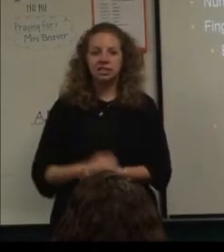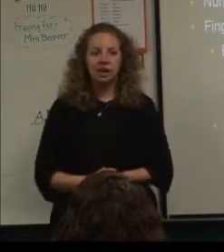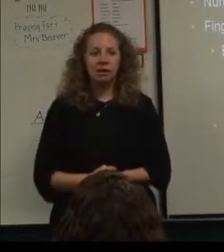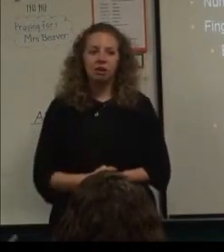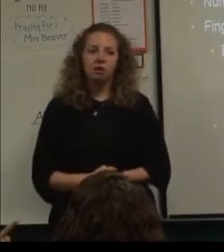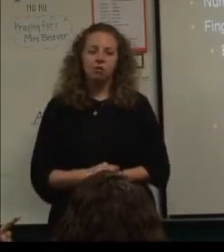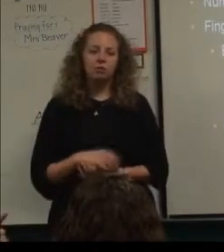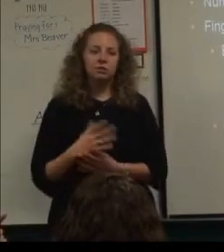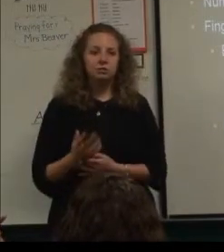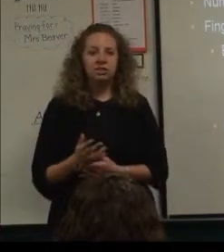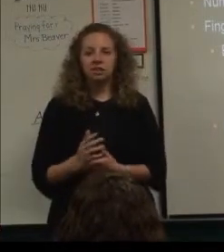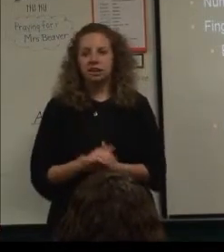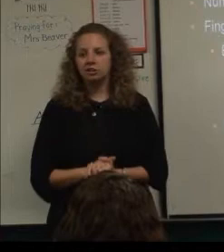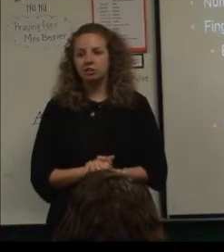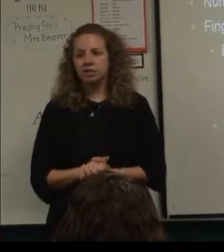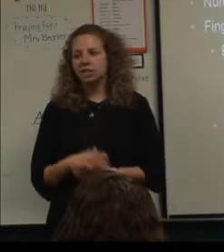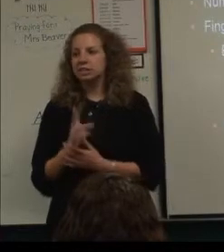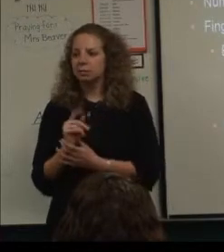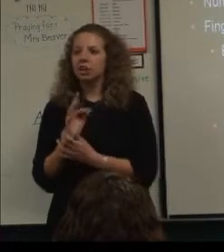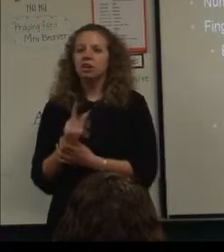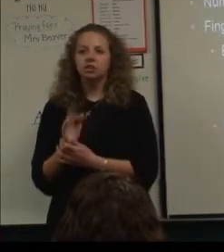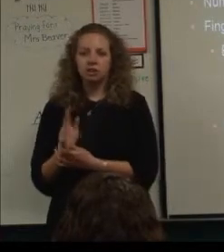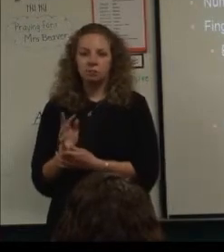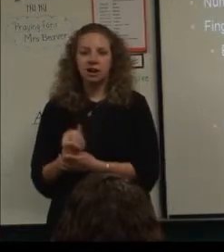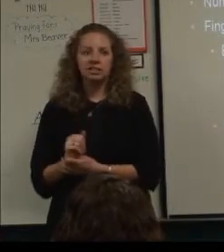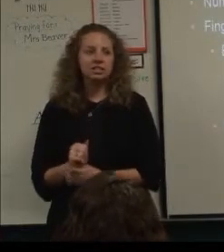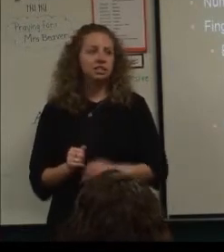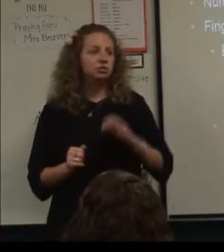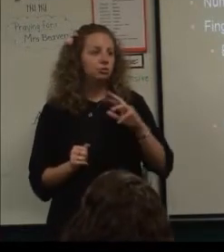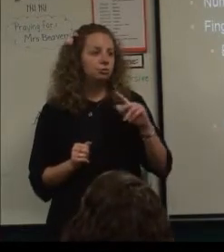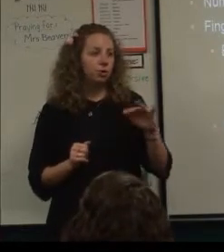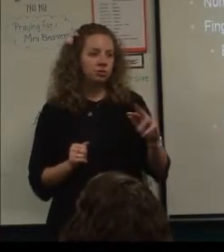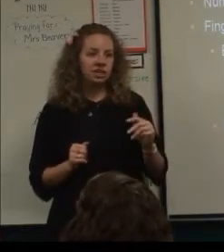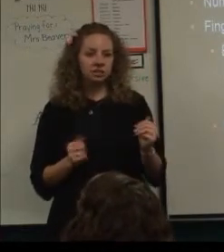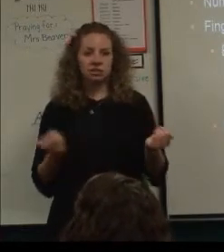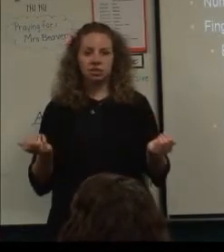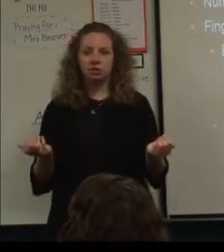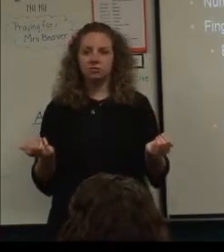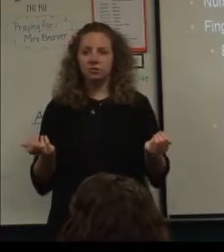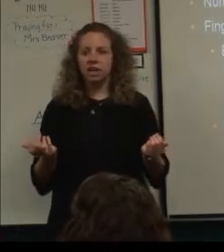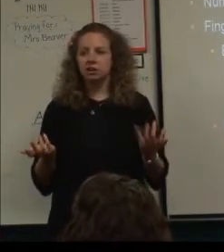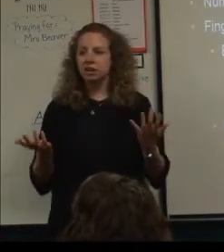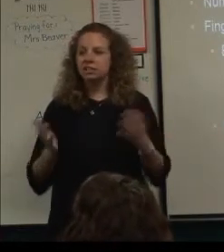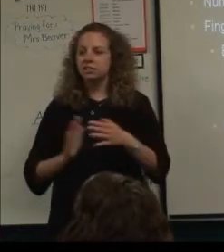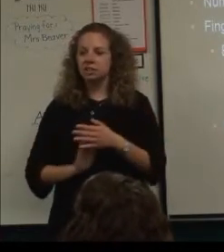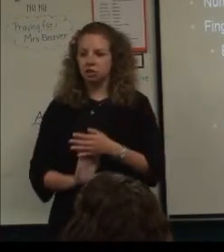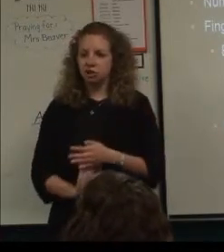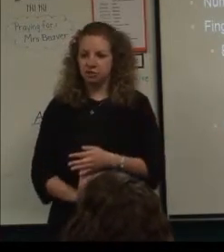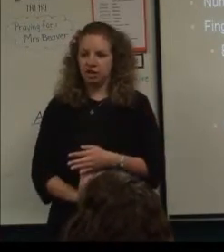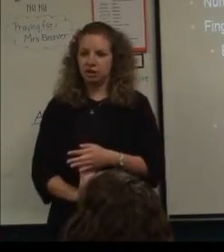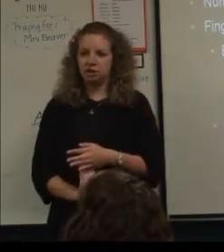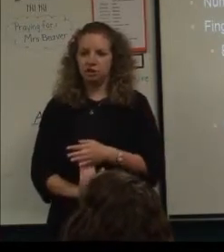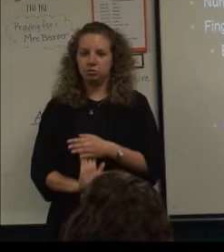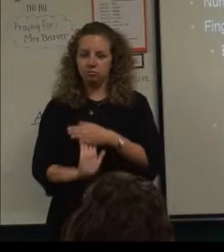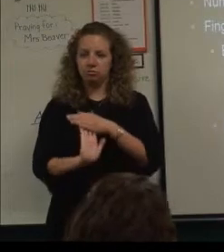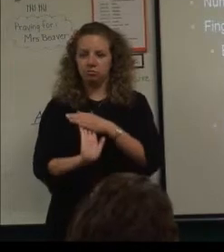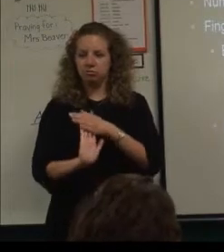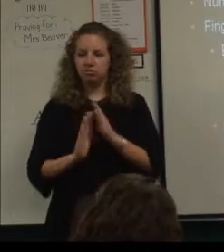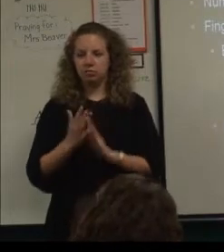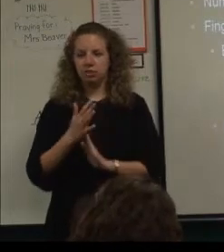that way. Or when you see a letter and you're sitting somewhere, start practicing, do it with both hands, And you guys can like stretch your fingers too, and